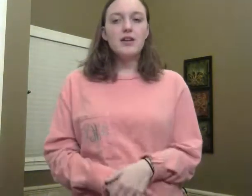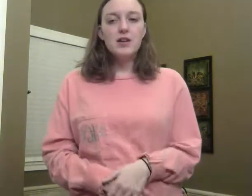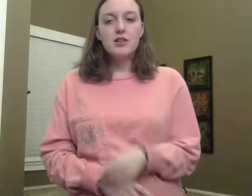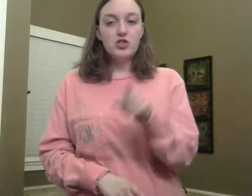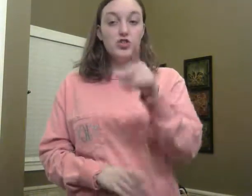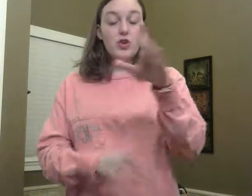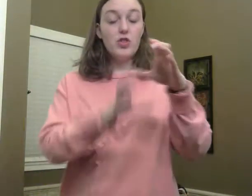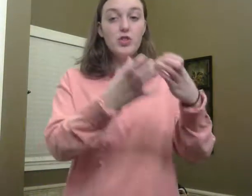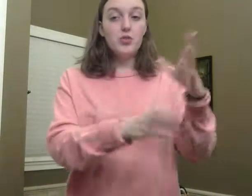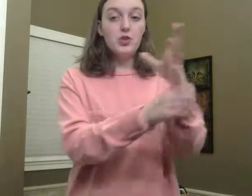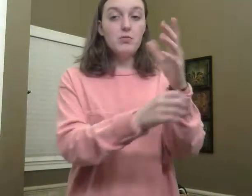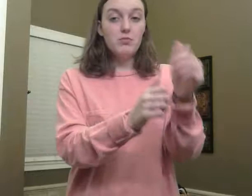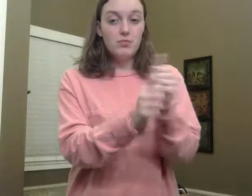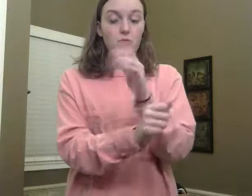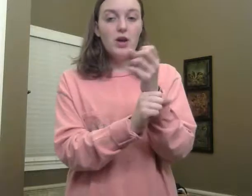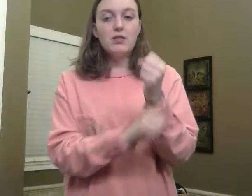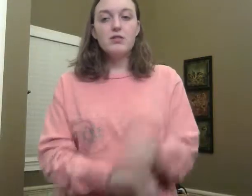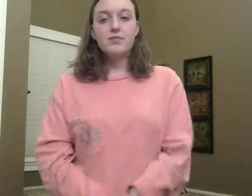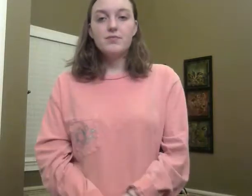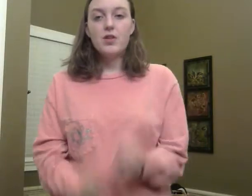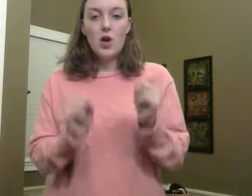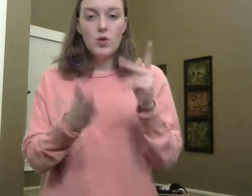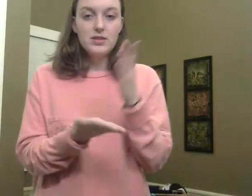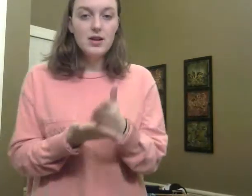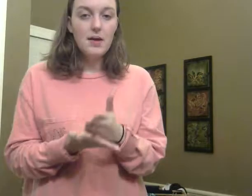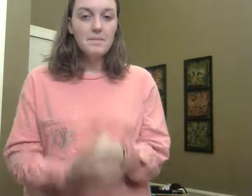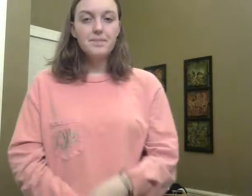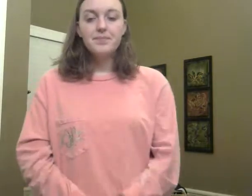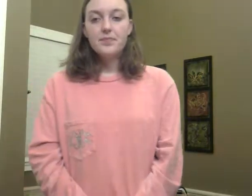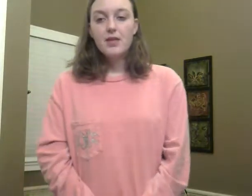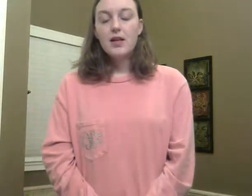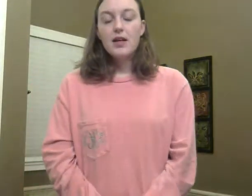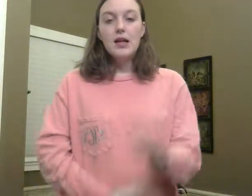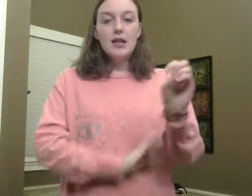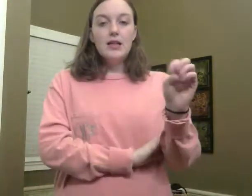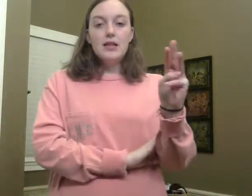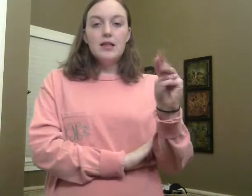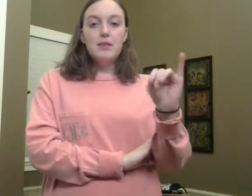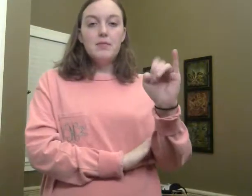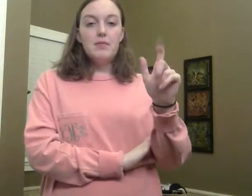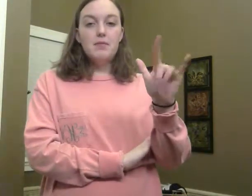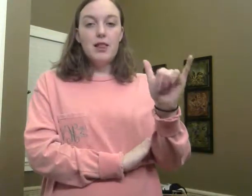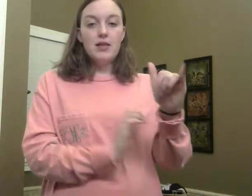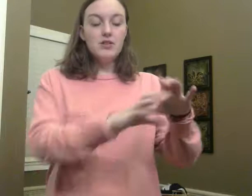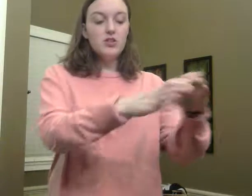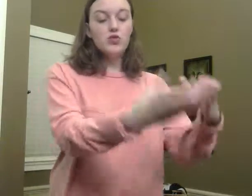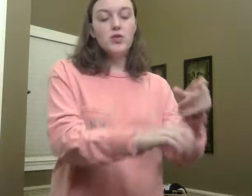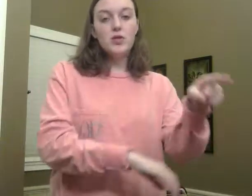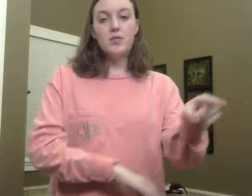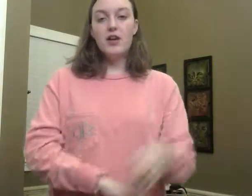that I heard. Okay? Okay, stop. Emily's group up here thinks they have the answers. Now remember, if your